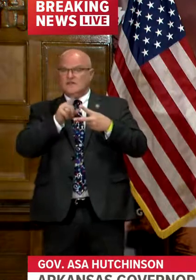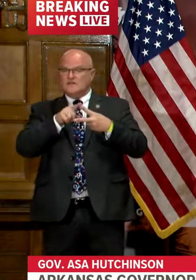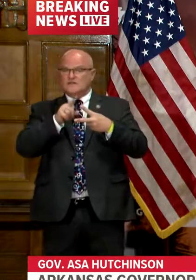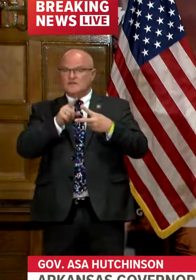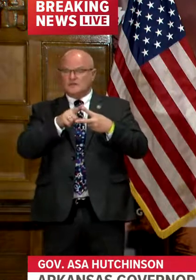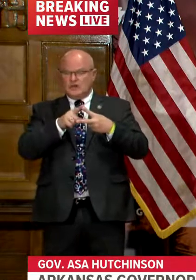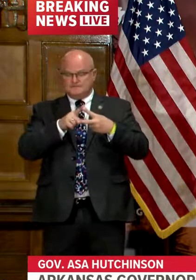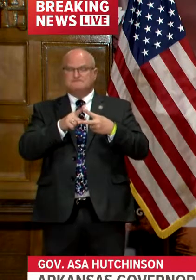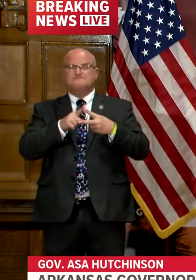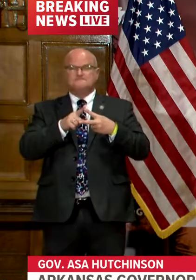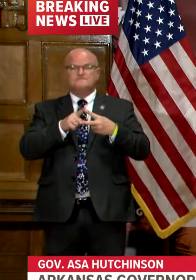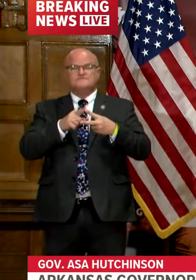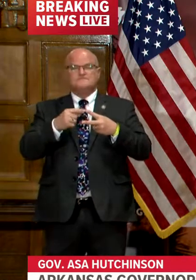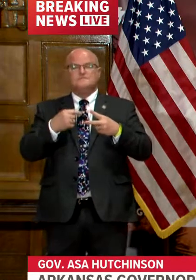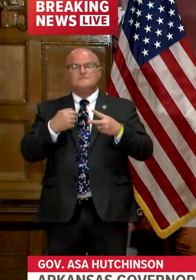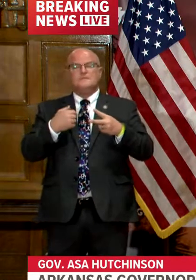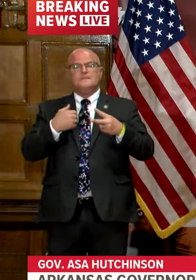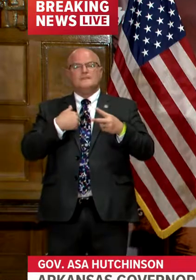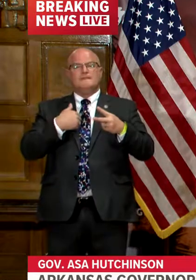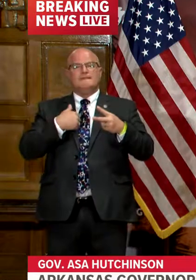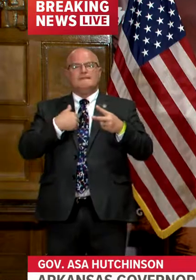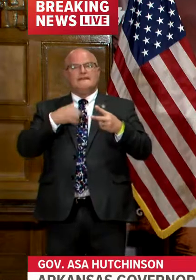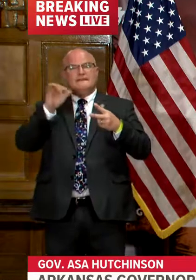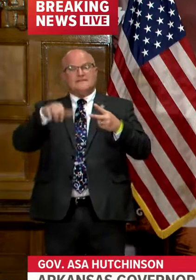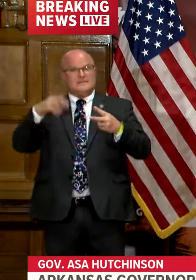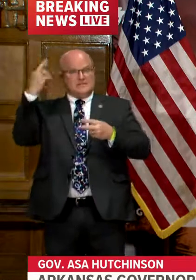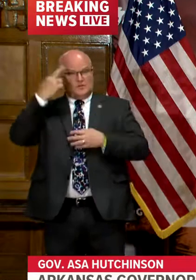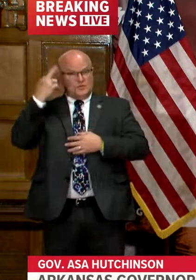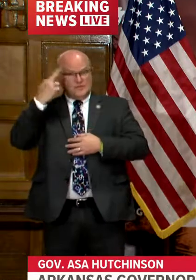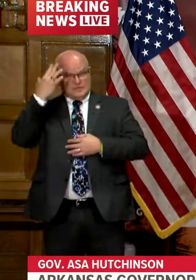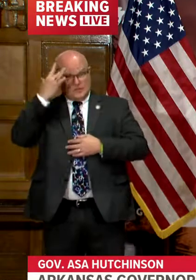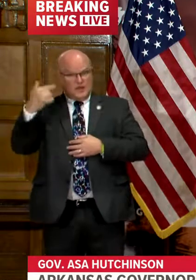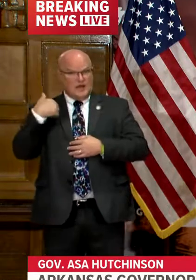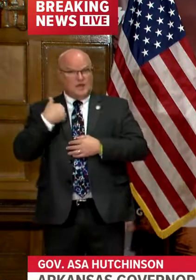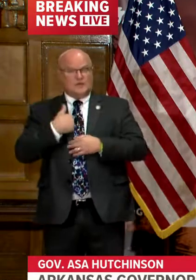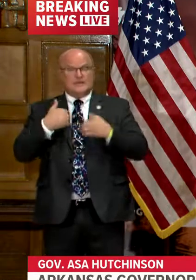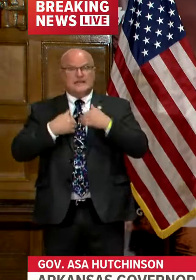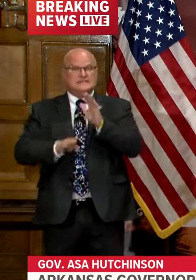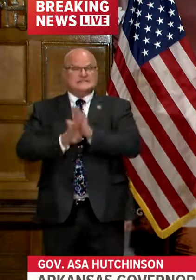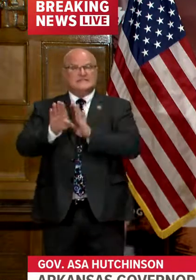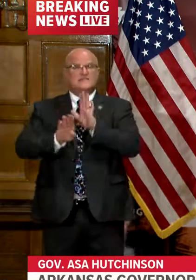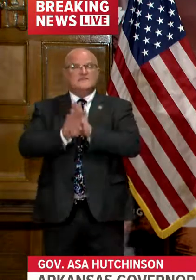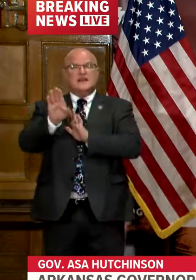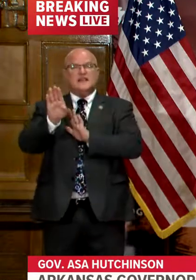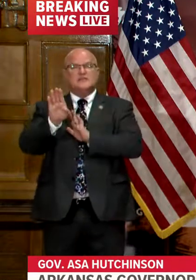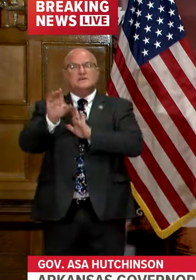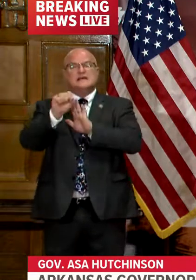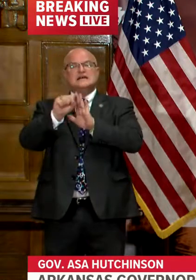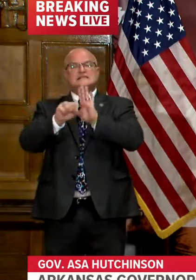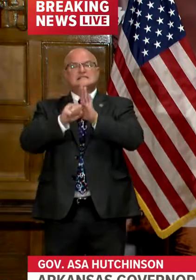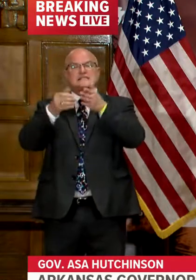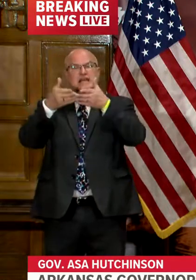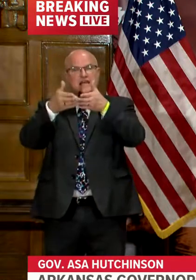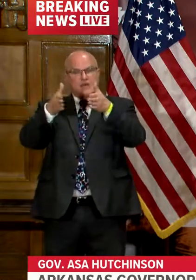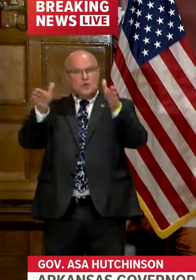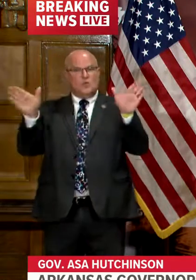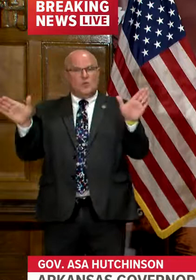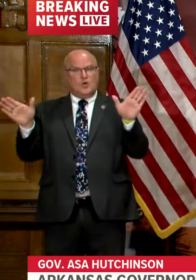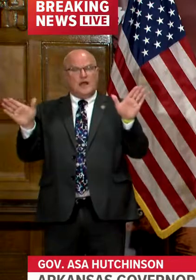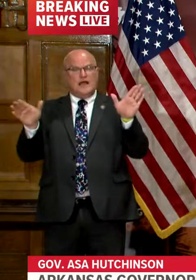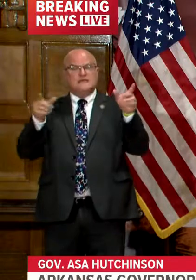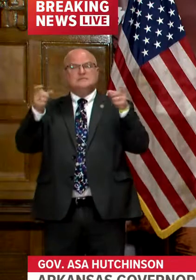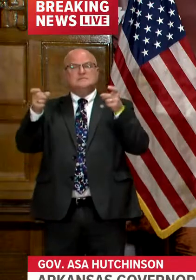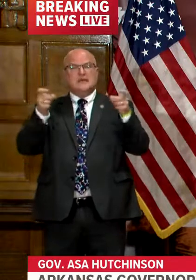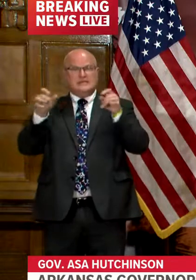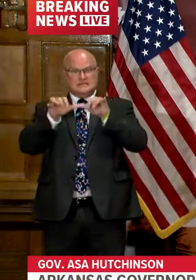part of the question, that's the reason that we've had to develop a statewide